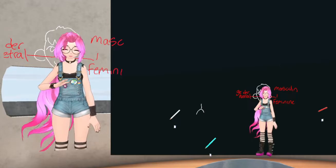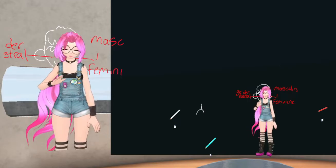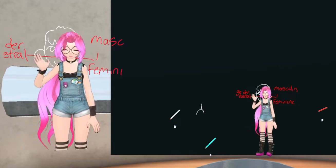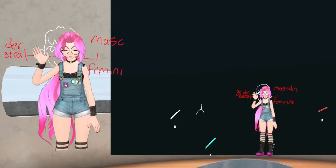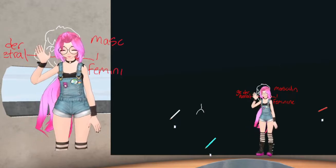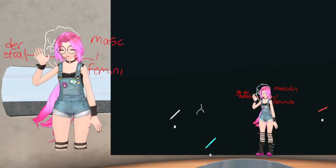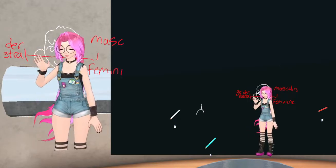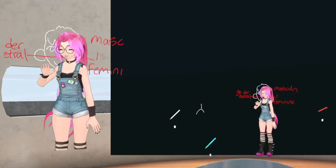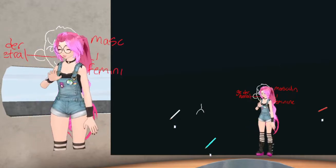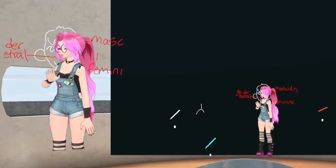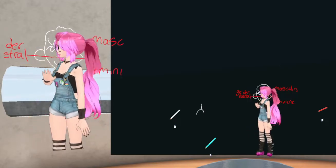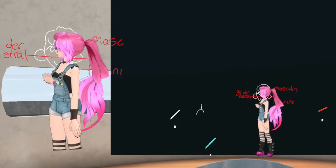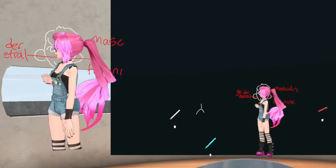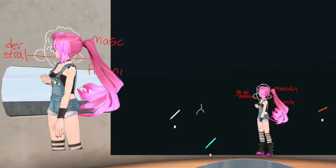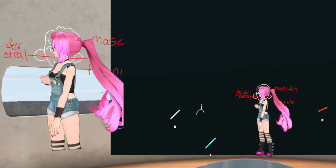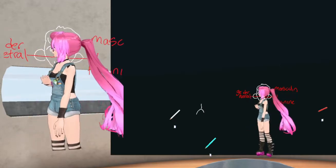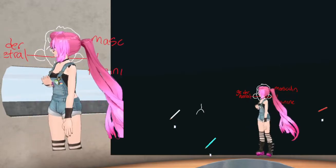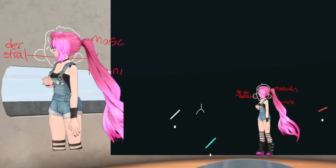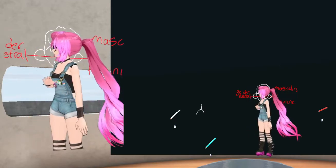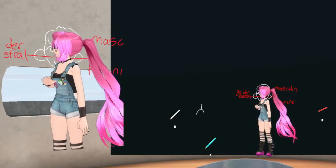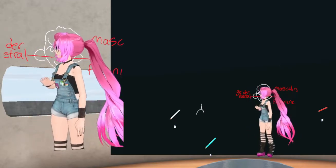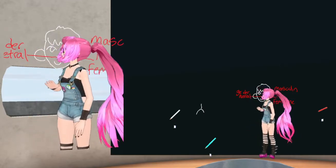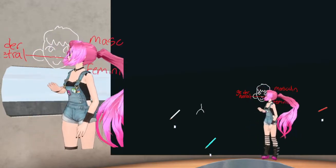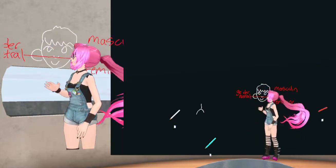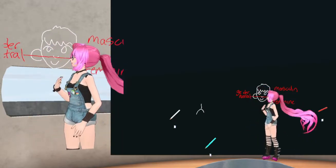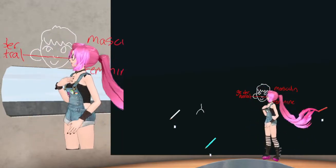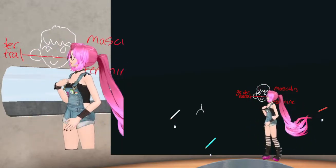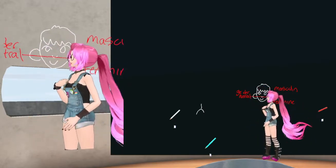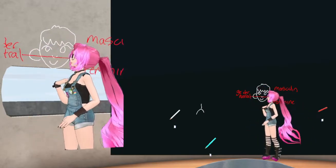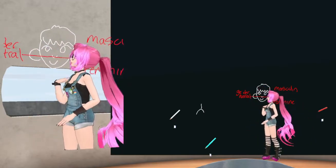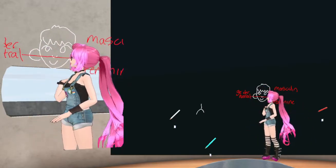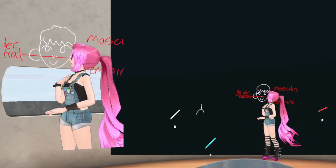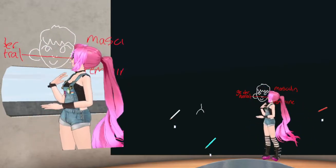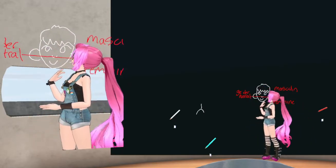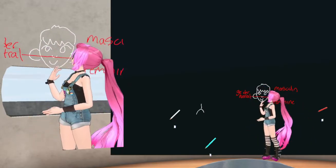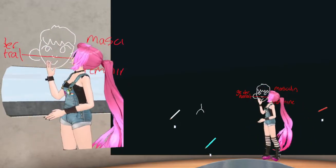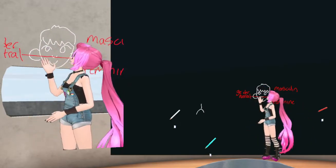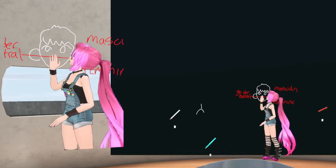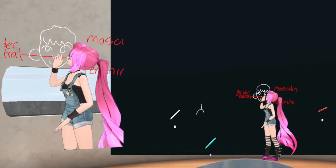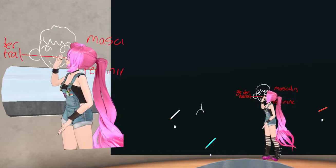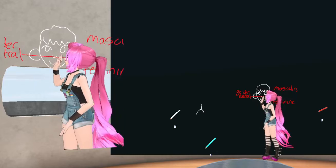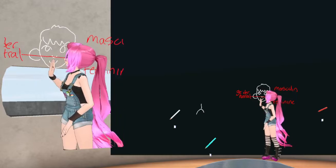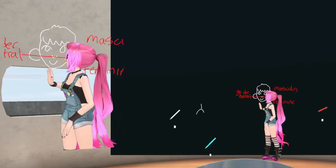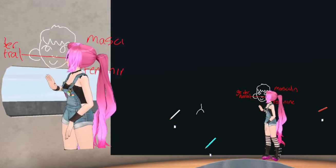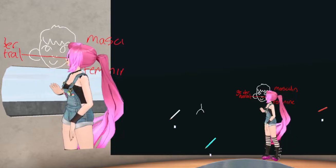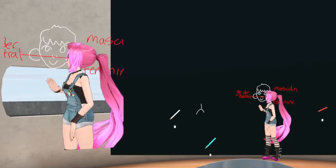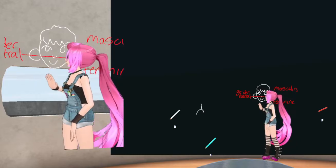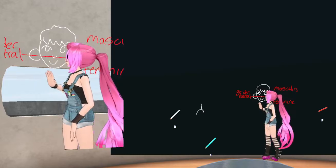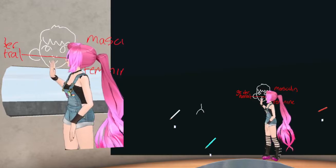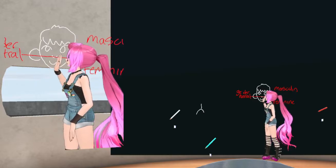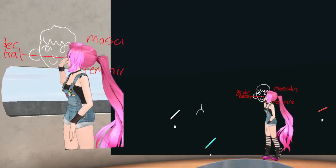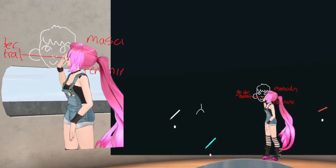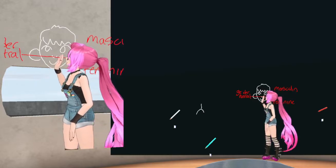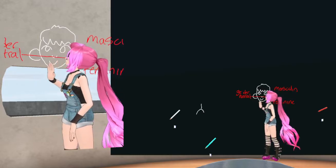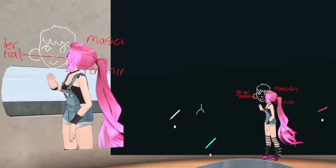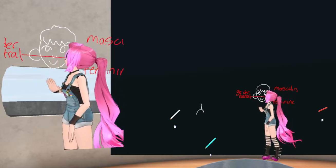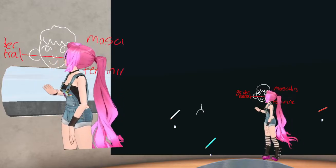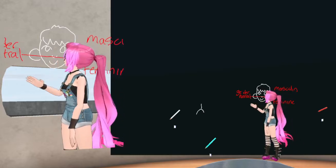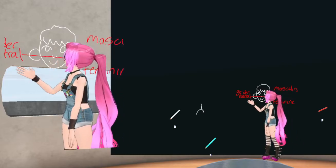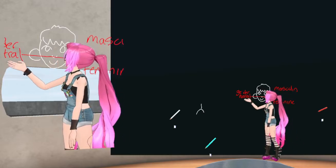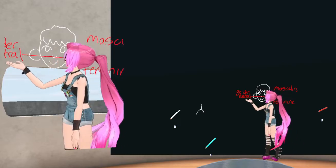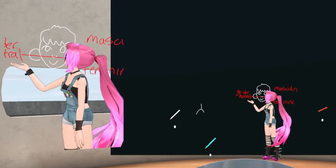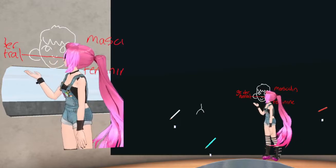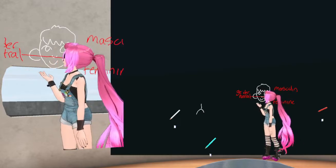neutral person. Because there's a sign for person. No, it's not sexuality, it's gender. But it's like if you just don't, it's not